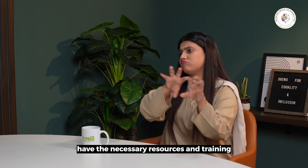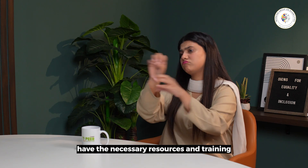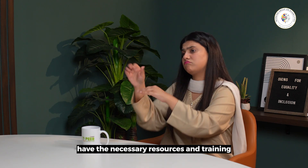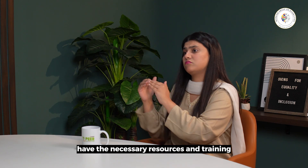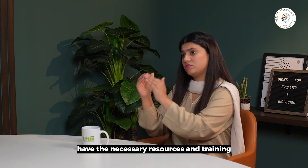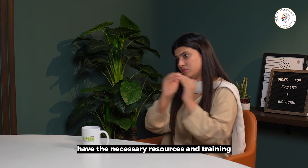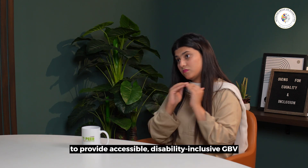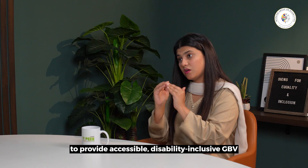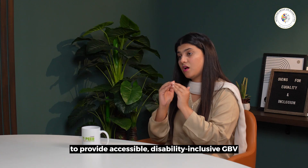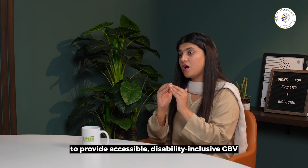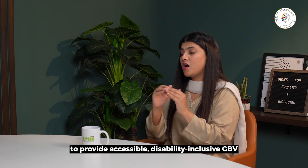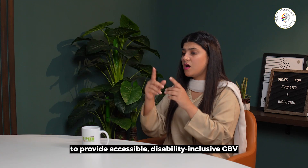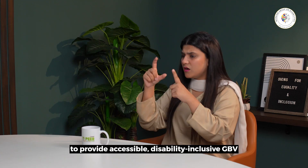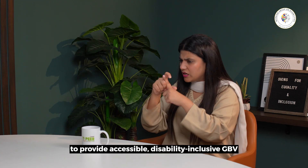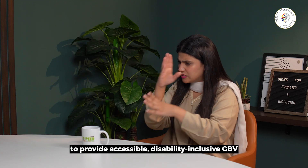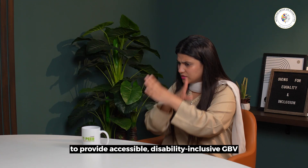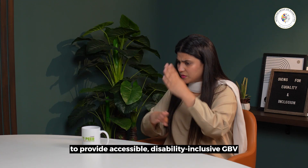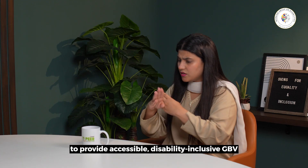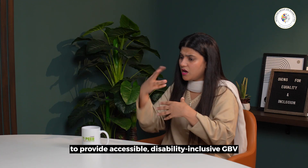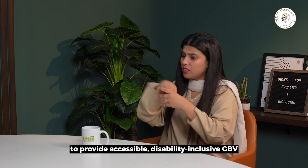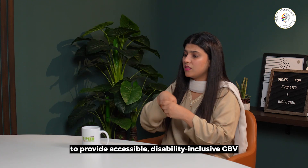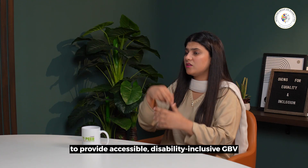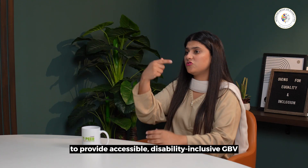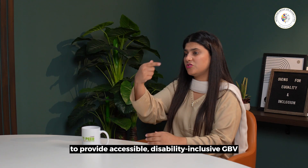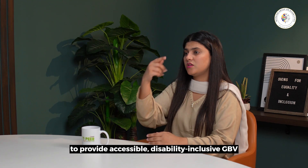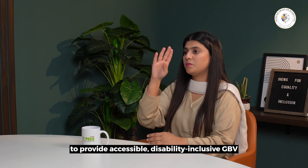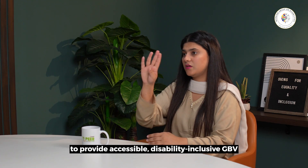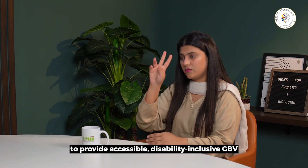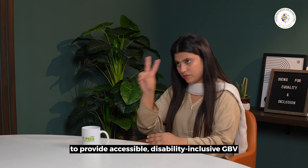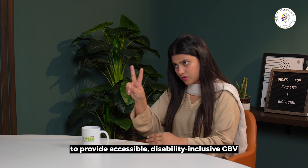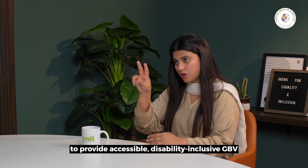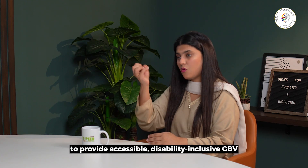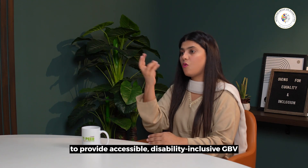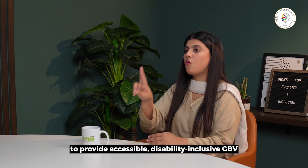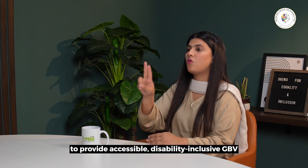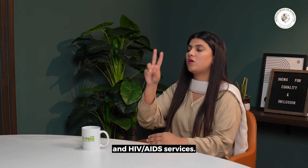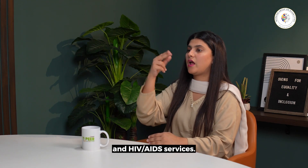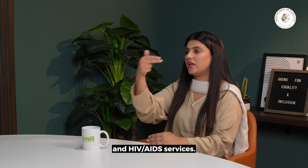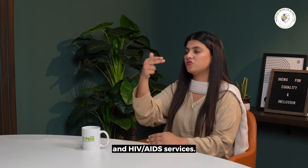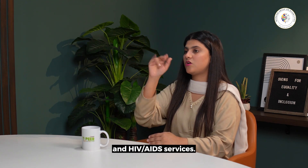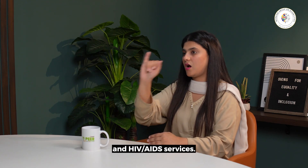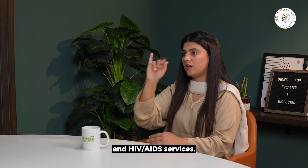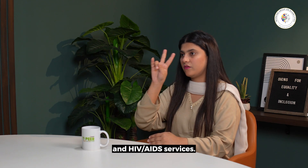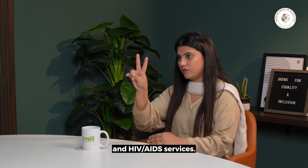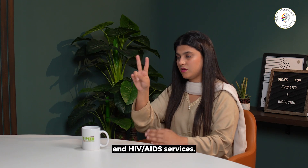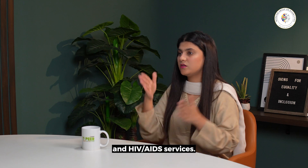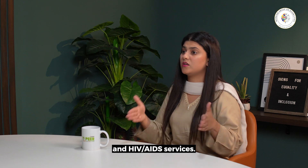and training to provide accessible, disability inclusive GBV and HIV/AIDS